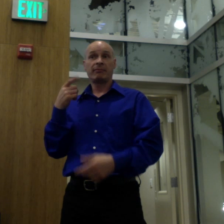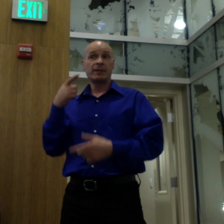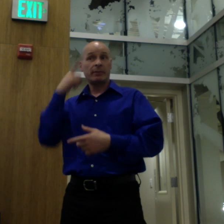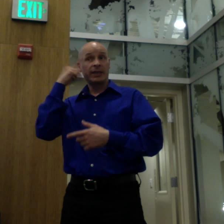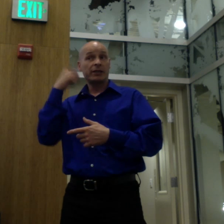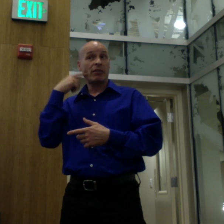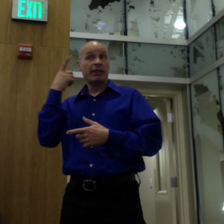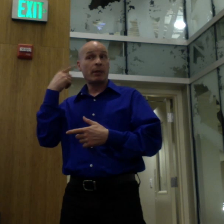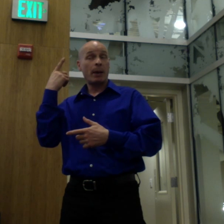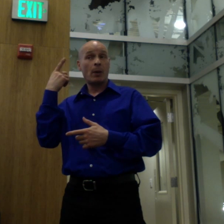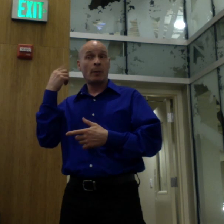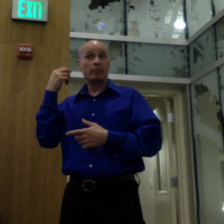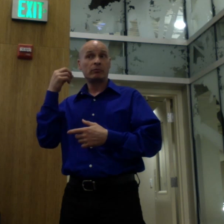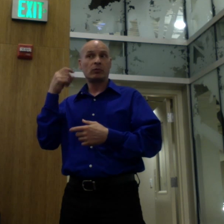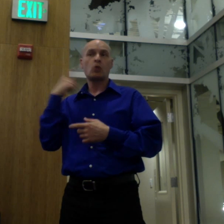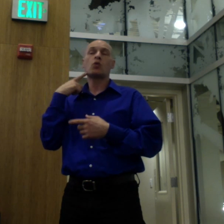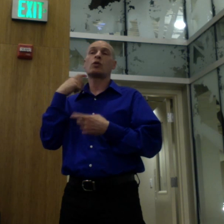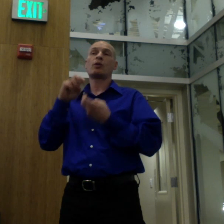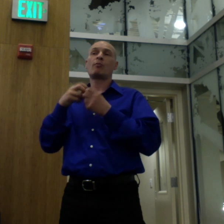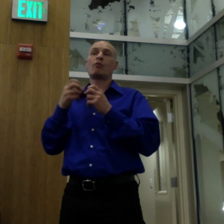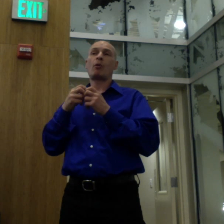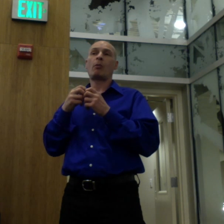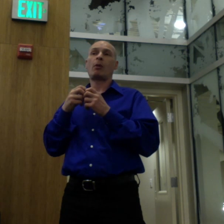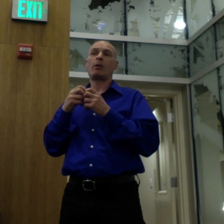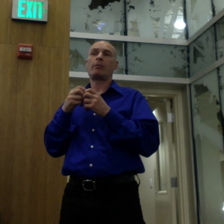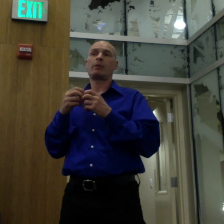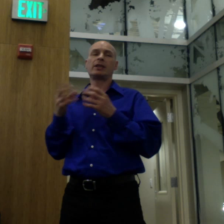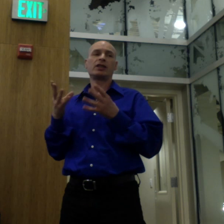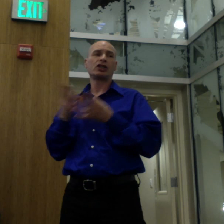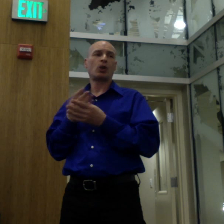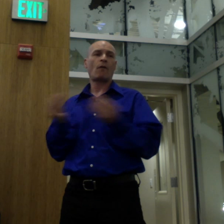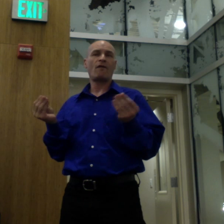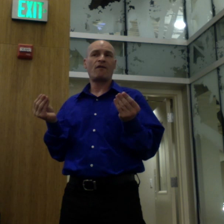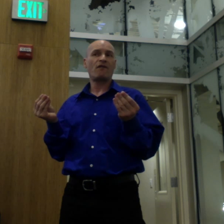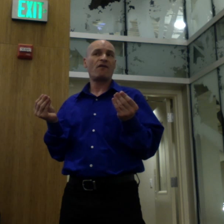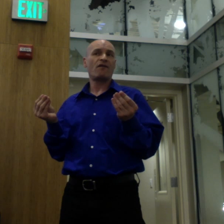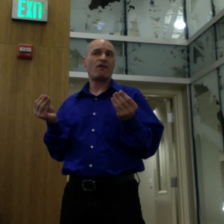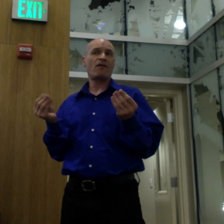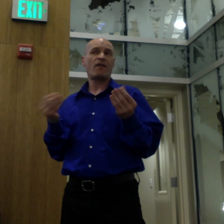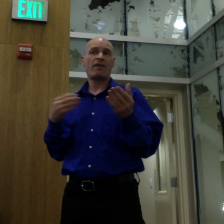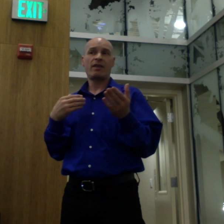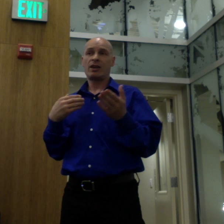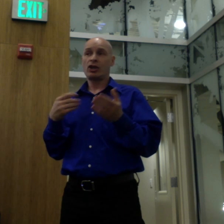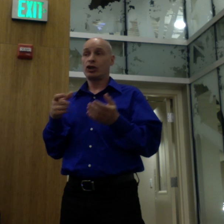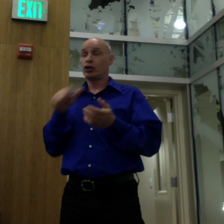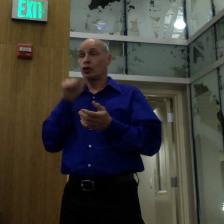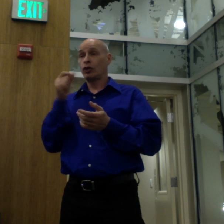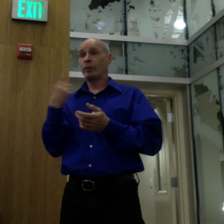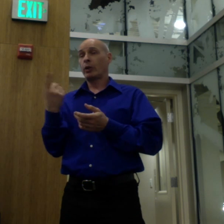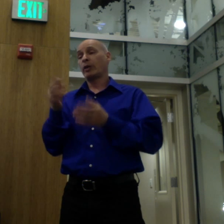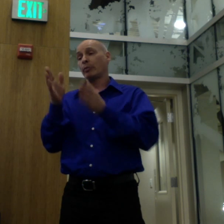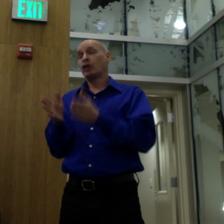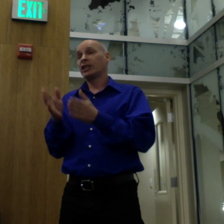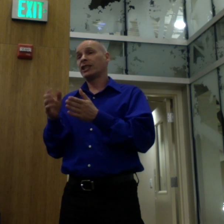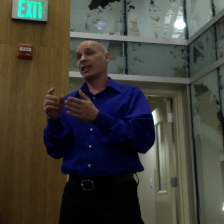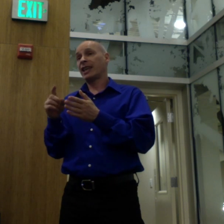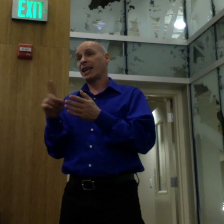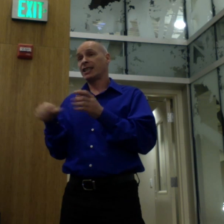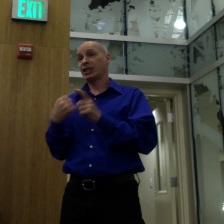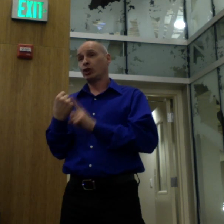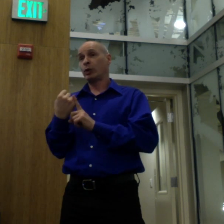think about and something to problem solve, because you're not going to be the only one in that situation.